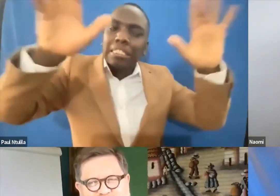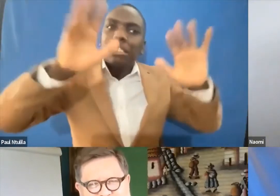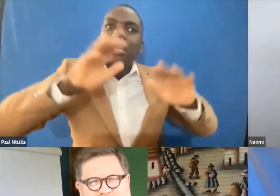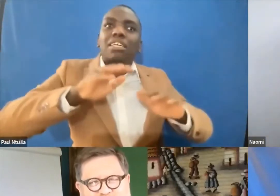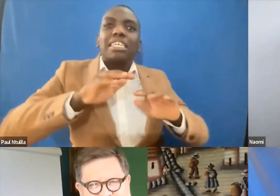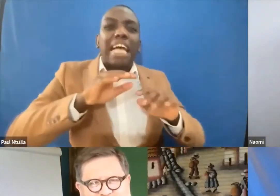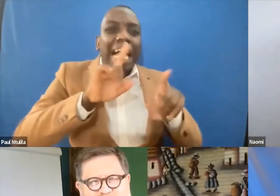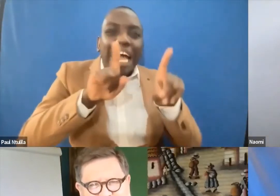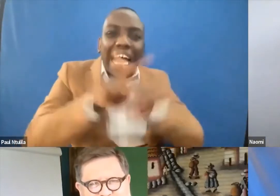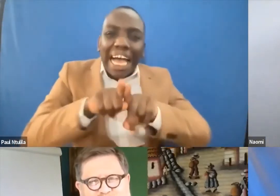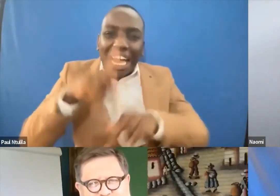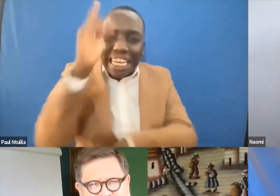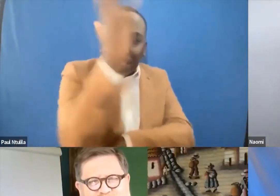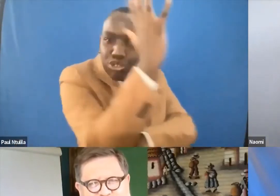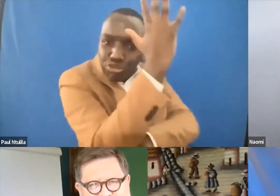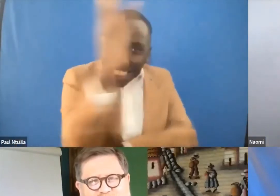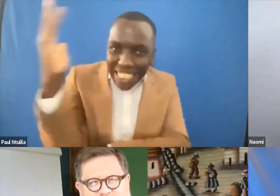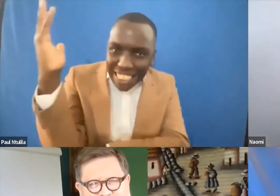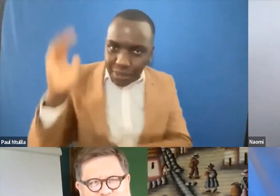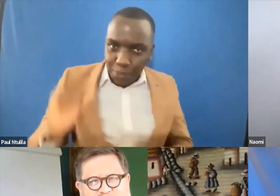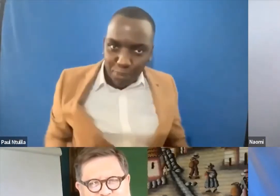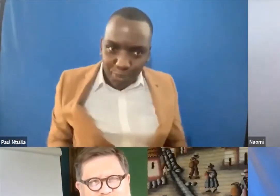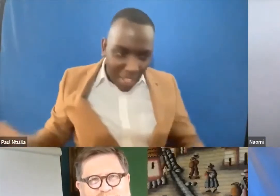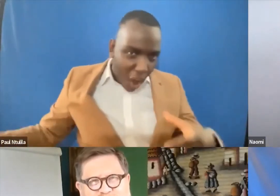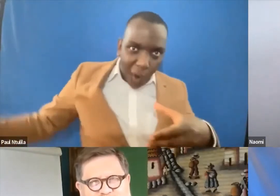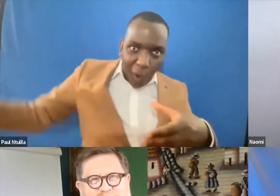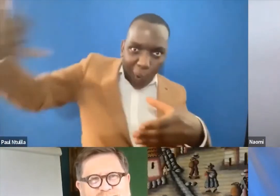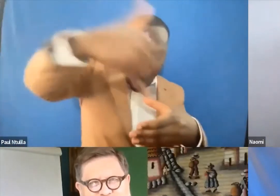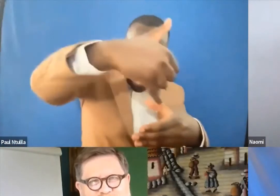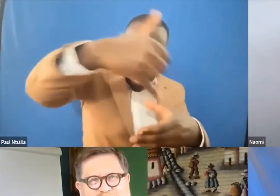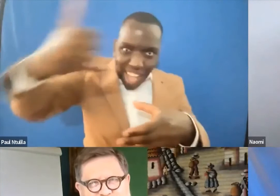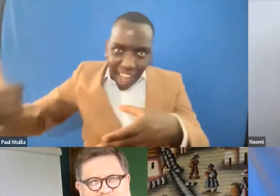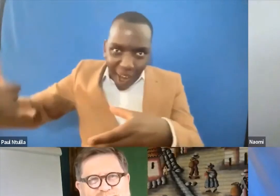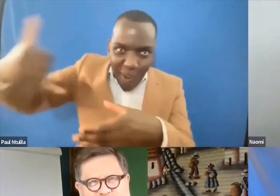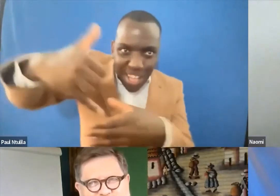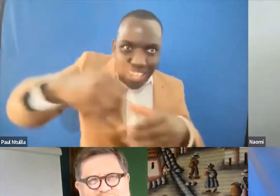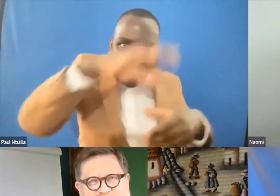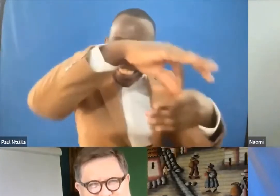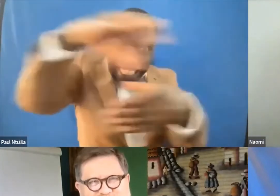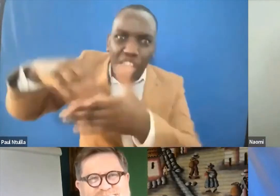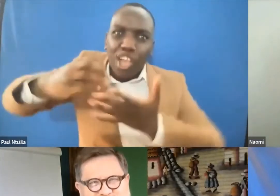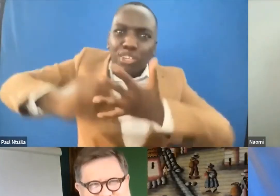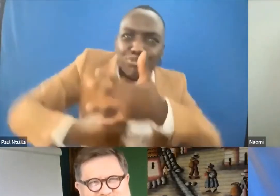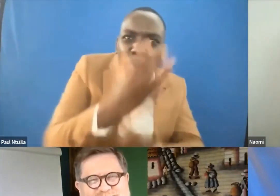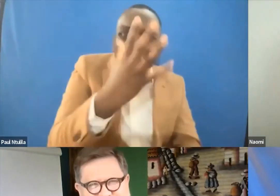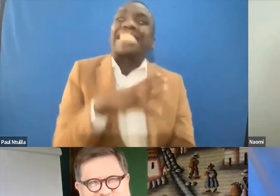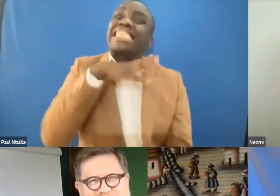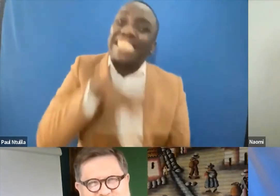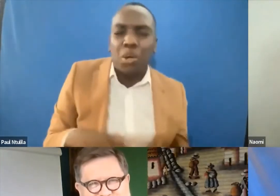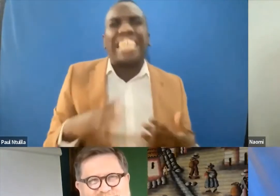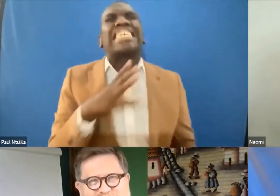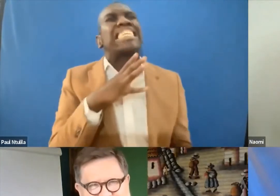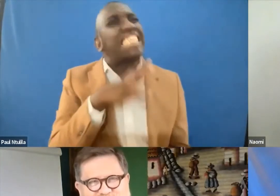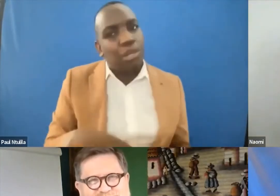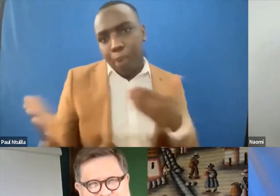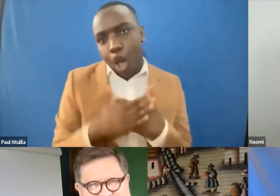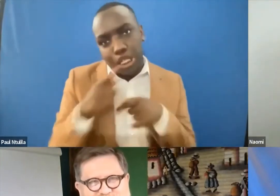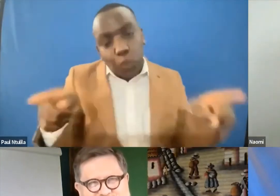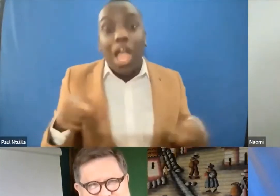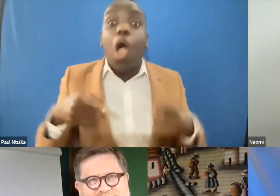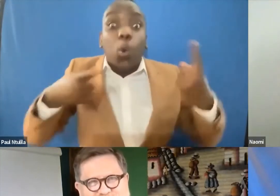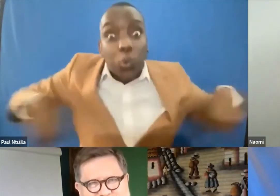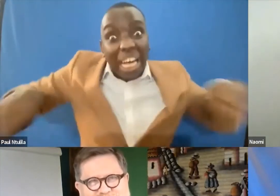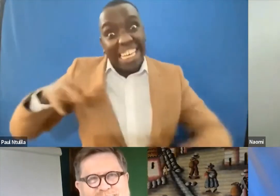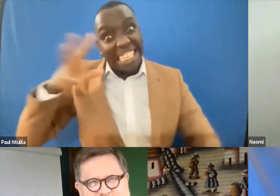of leaders, so that we're developing our leaders, you know, a bit like a tree. If you water your tree and your plant, you know,